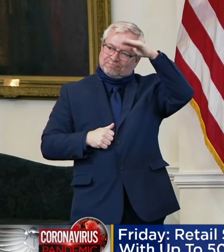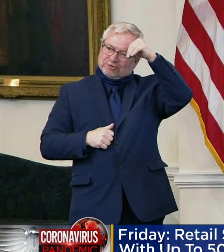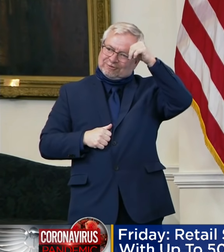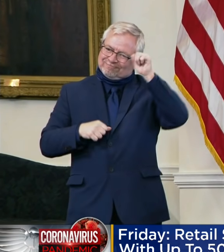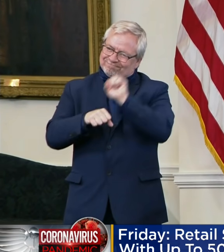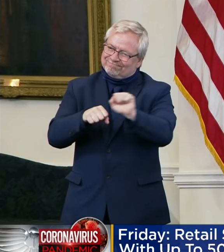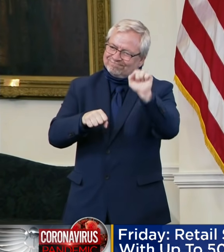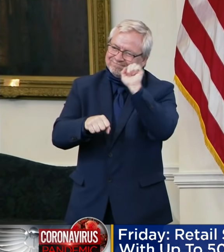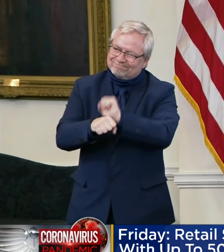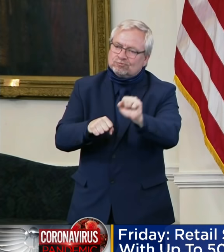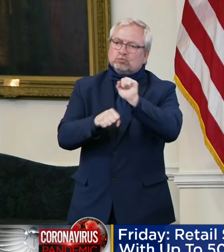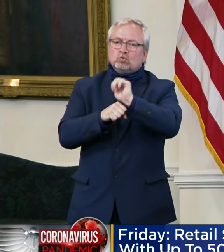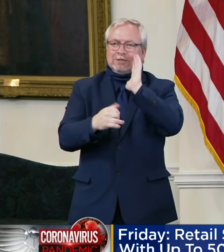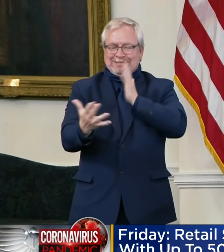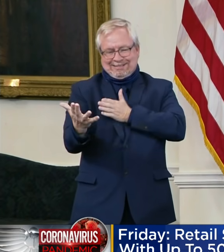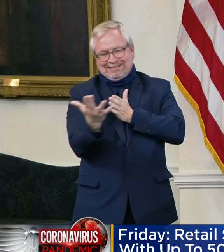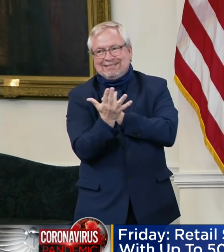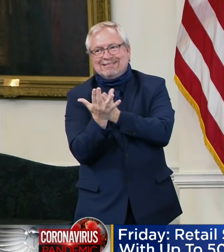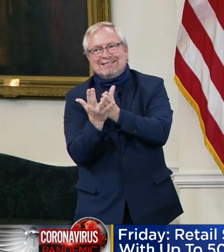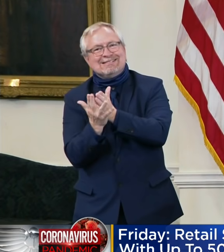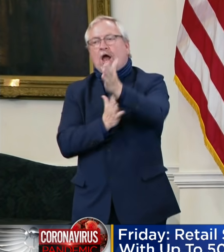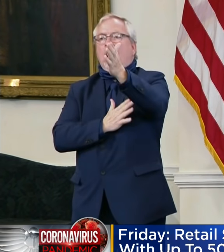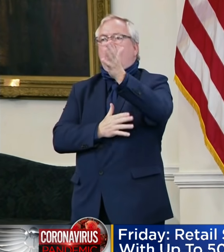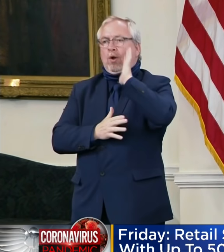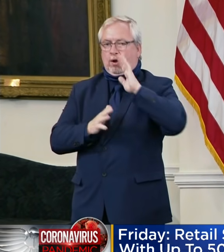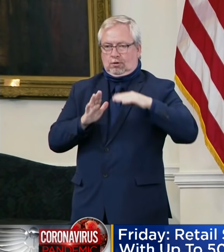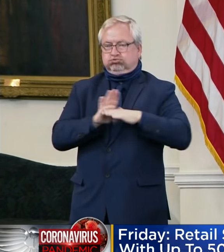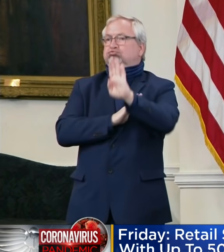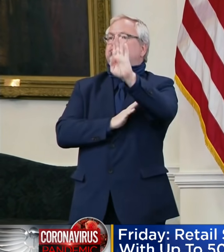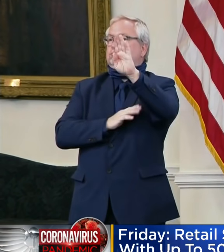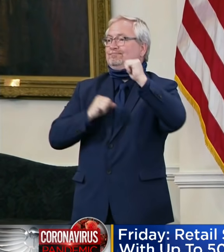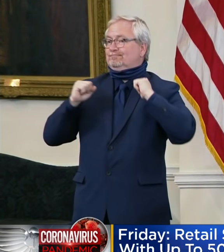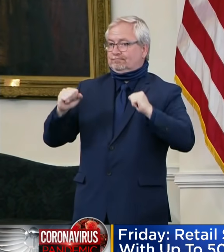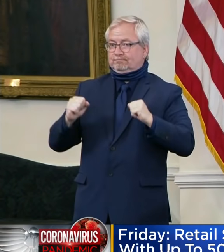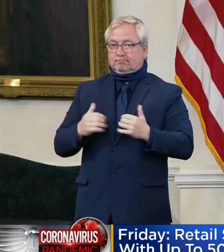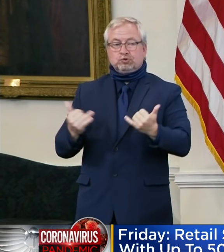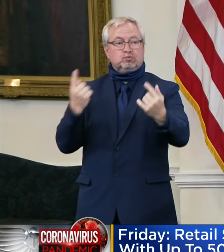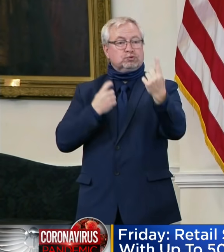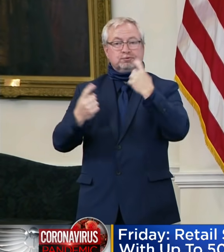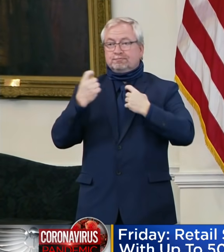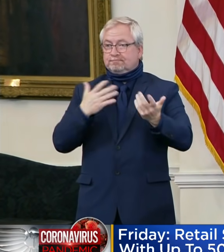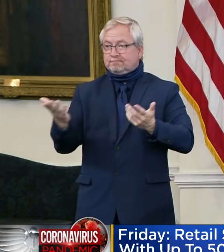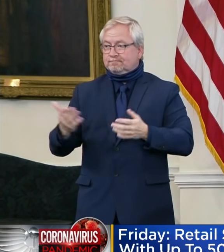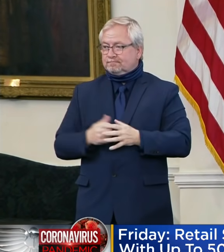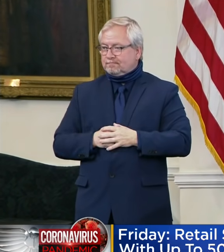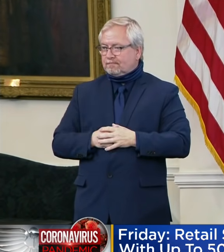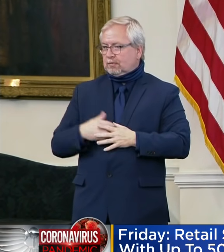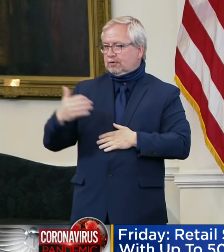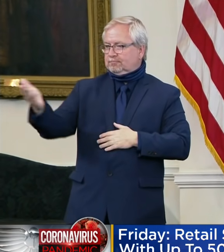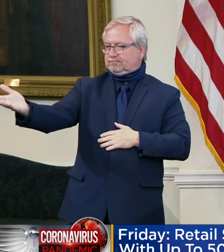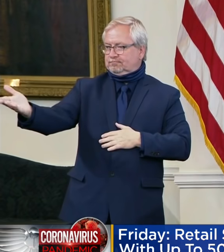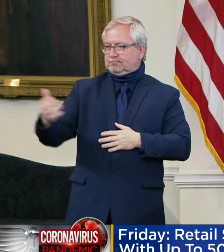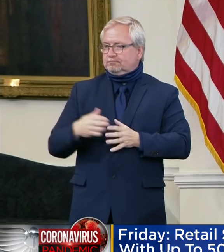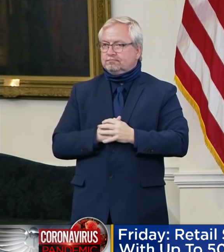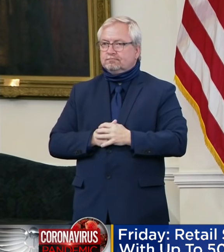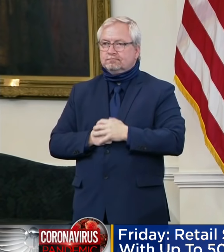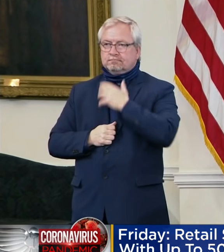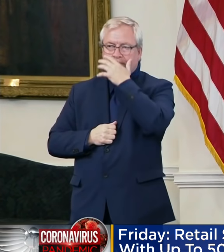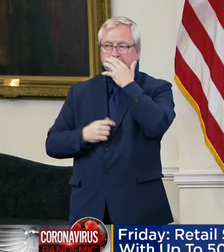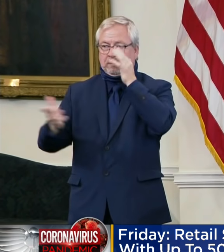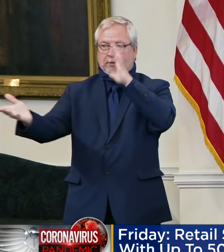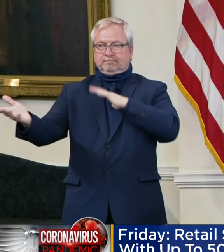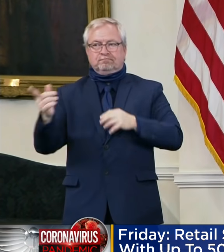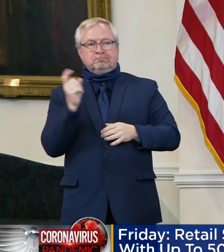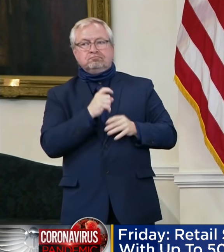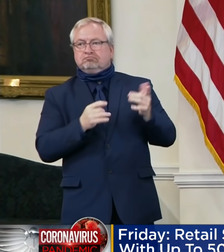through this together. And with that, I'll be happy to take some questions. Brad. So, look, we've made this decision. There